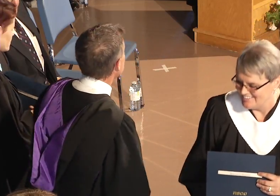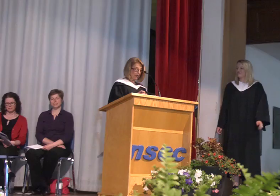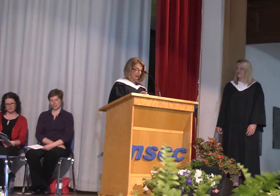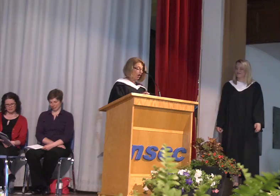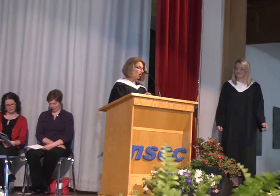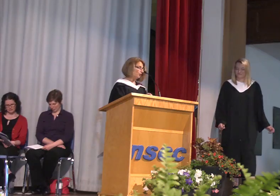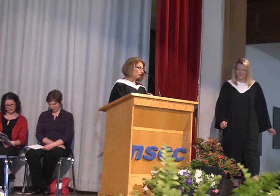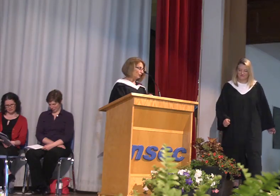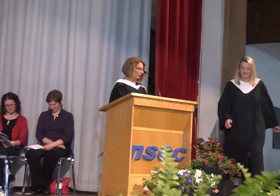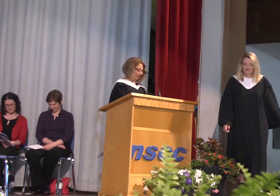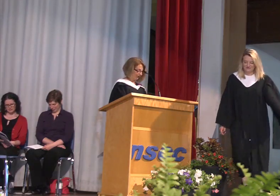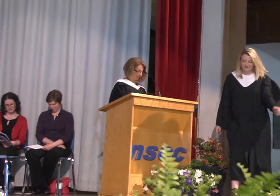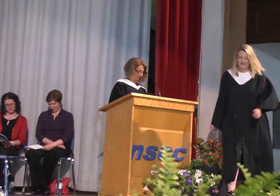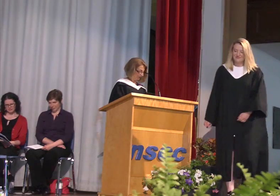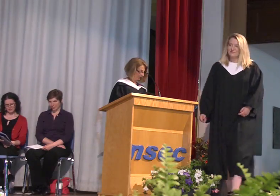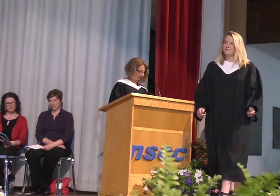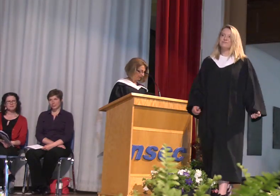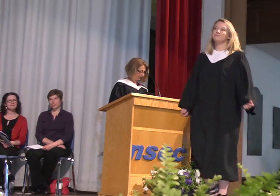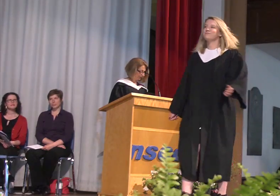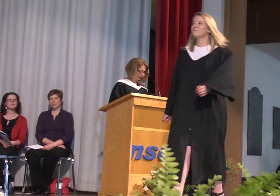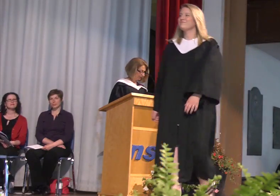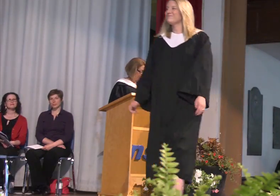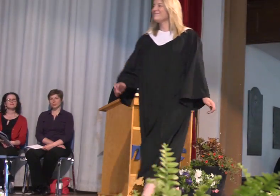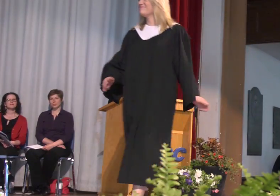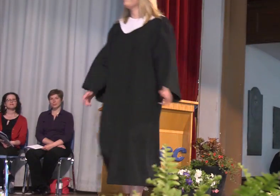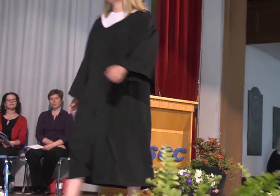Kendra Mullen Honors.